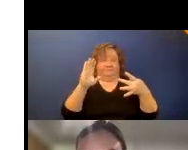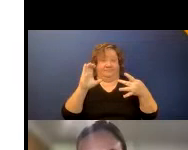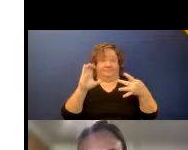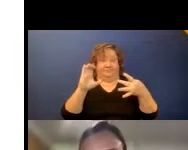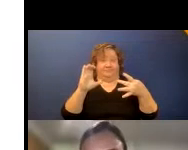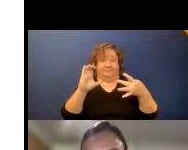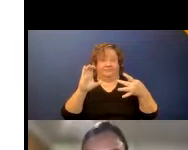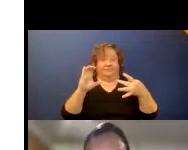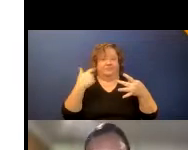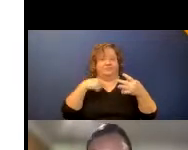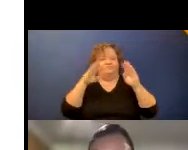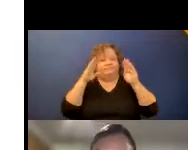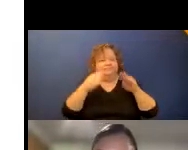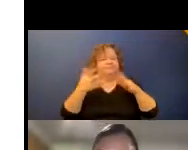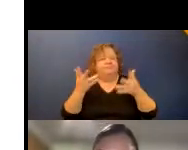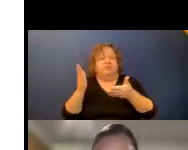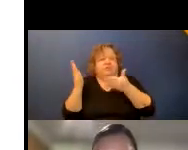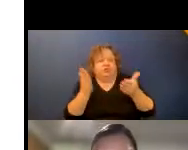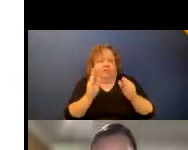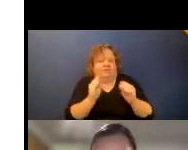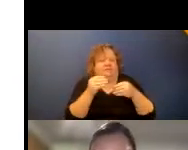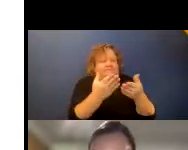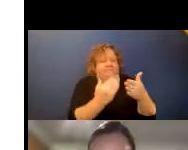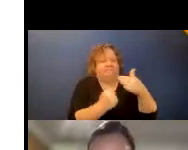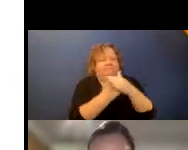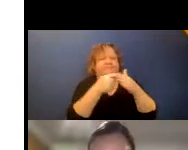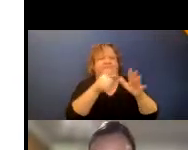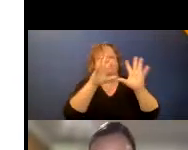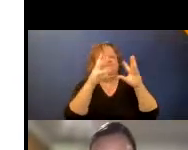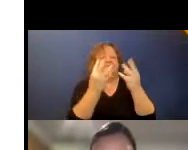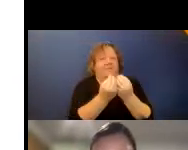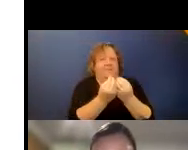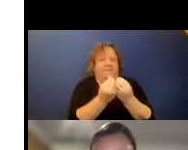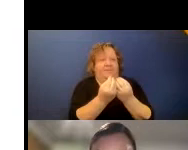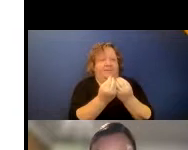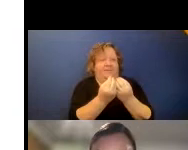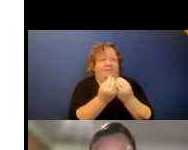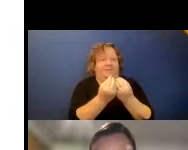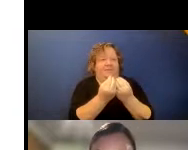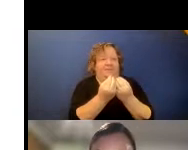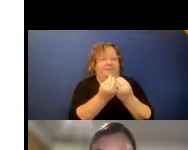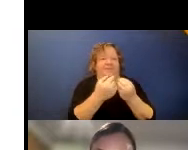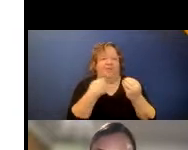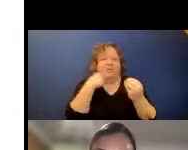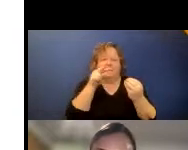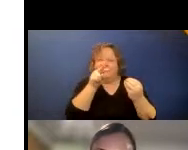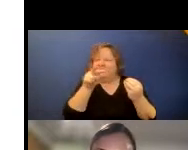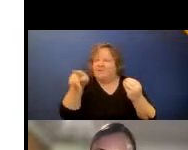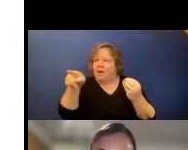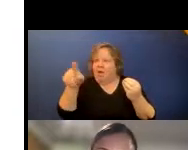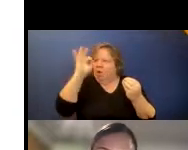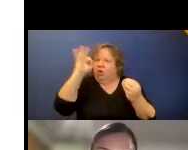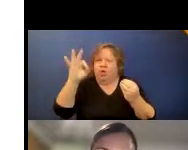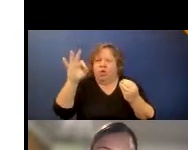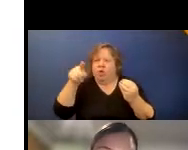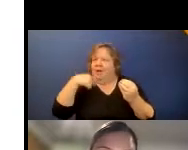done successfully and why service providers are really the focus here. And then